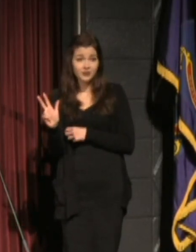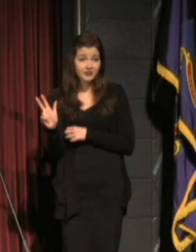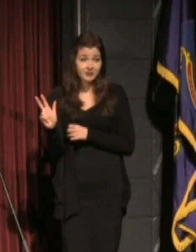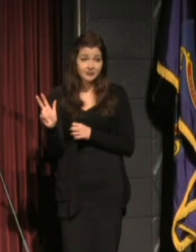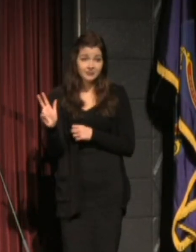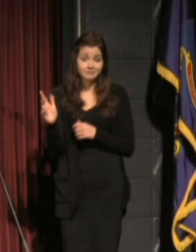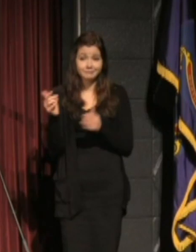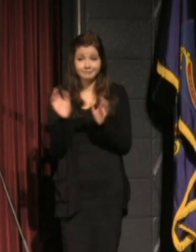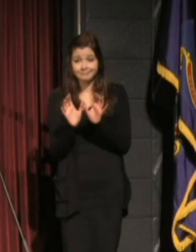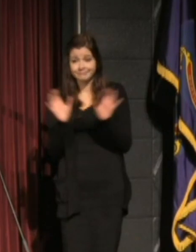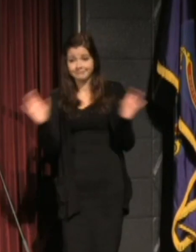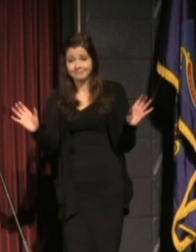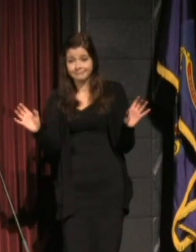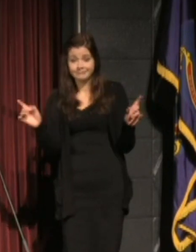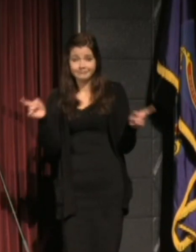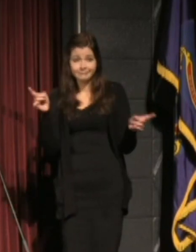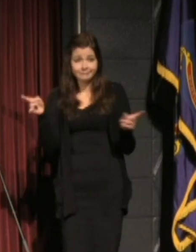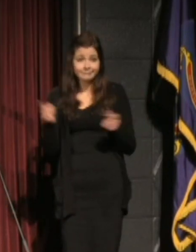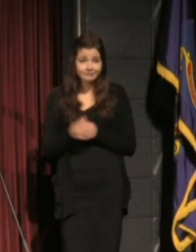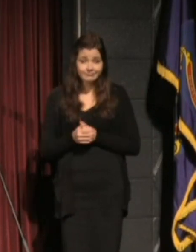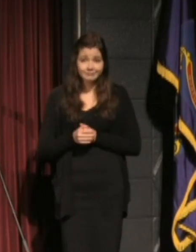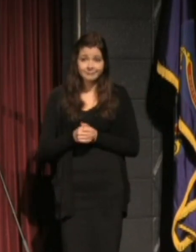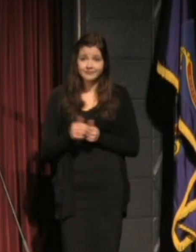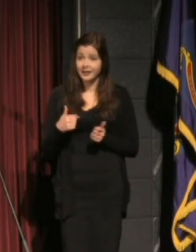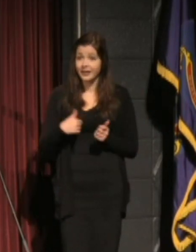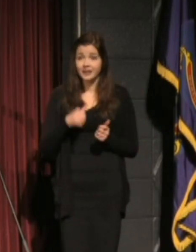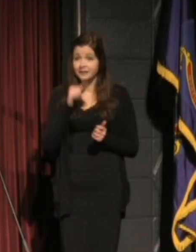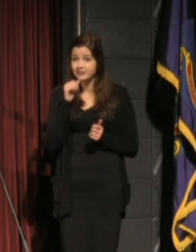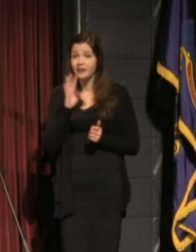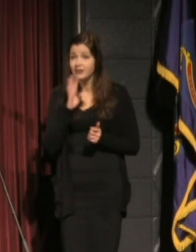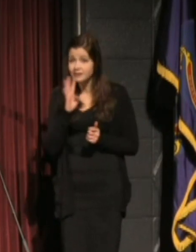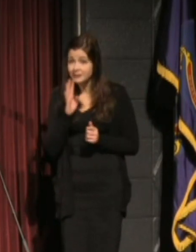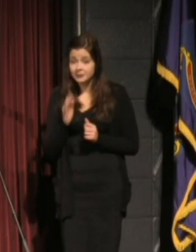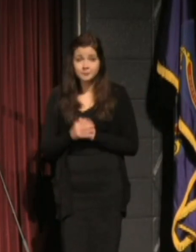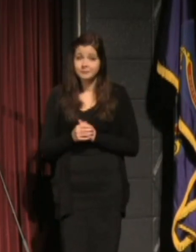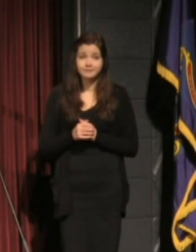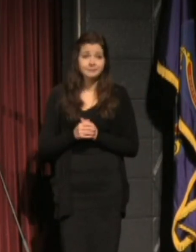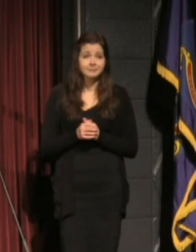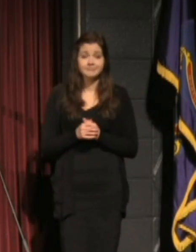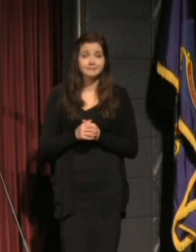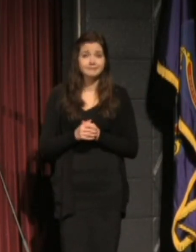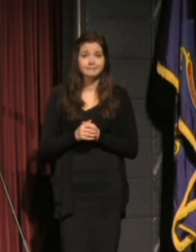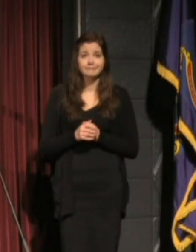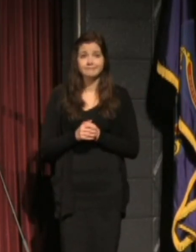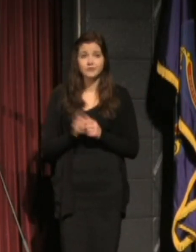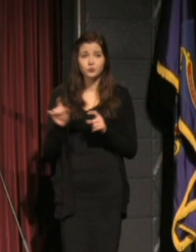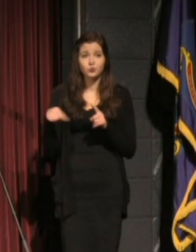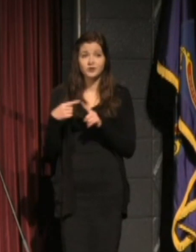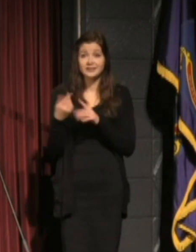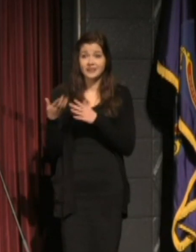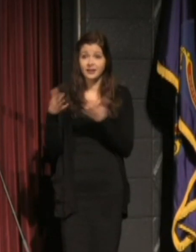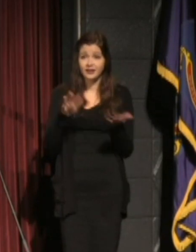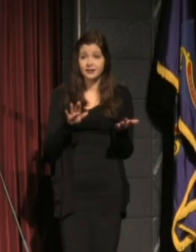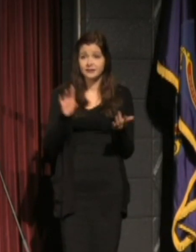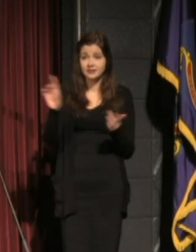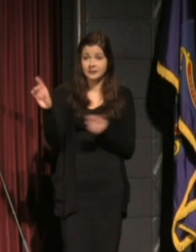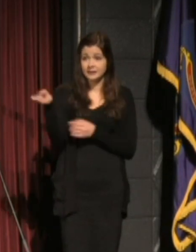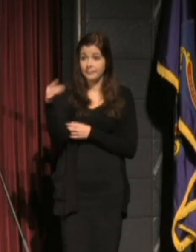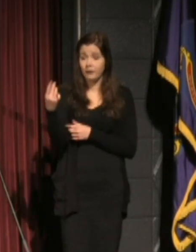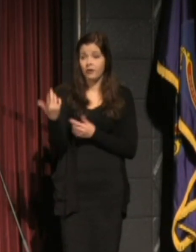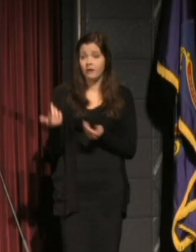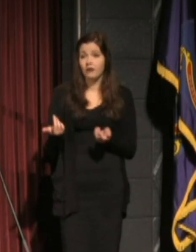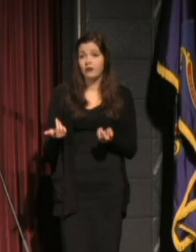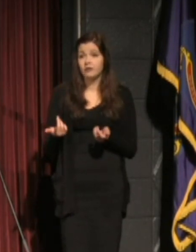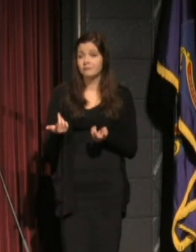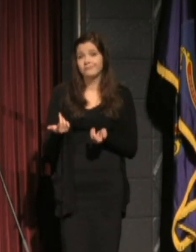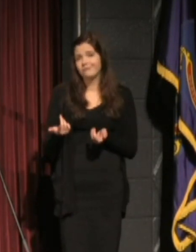We went our separate ways. And I hadn't talked to him. And when he passed away in December,